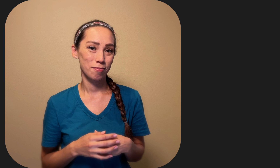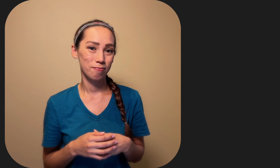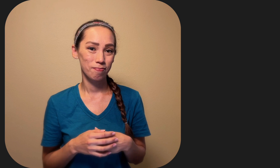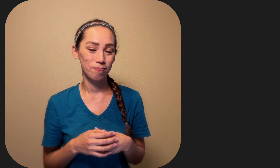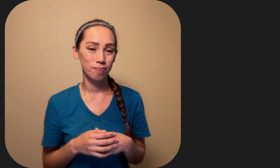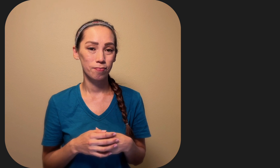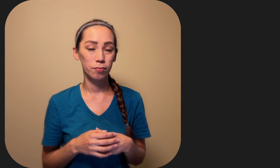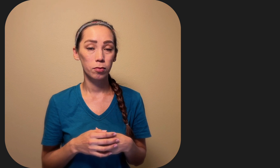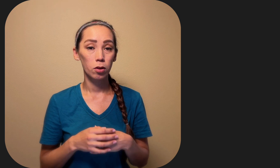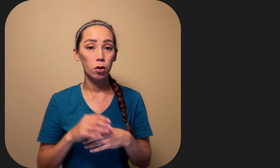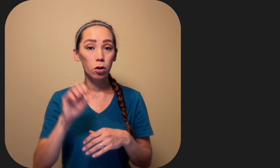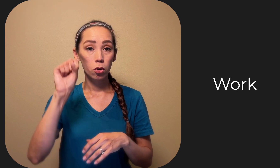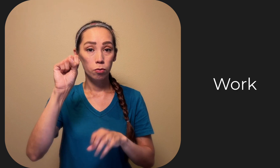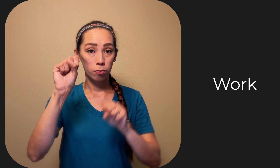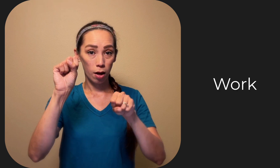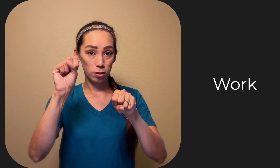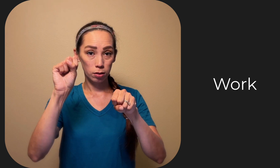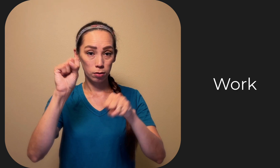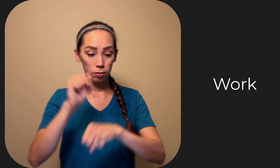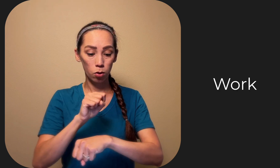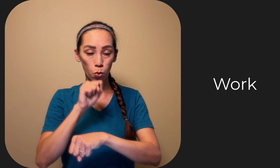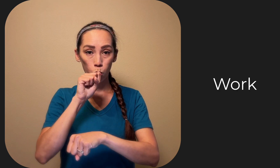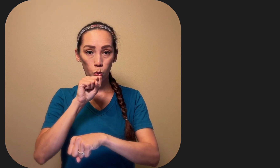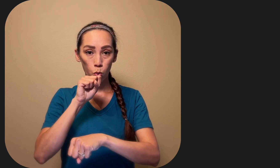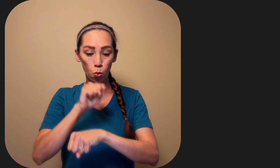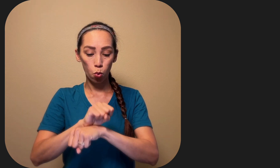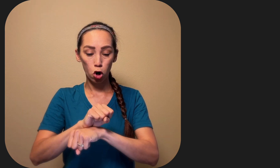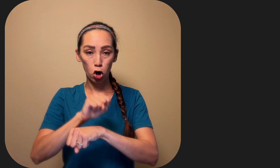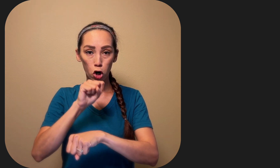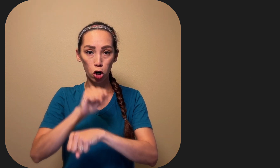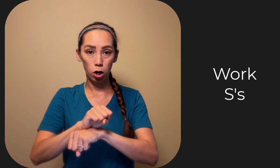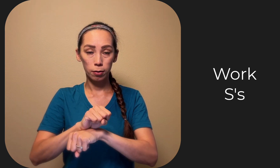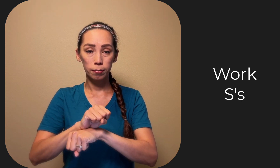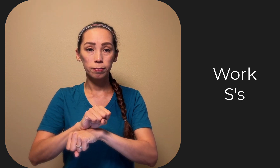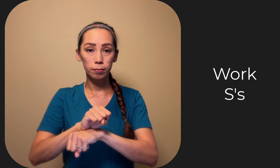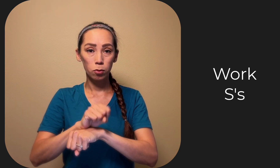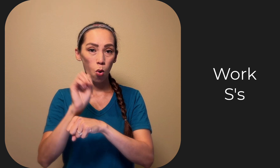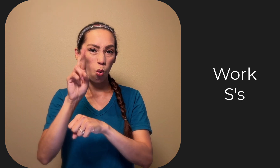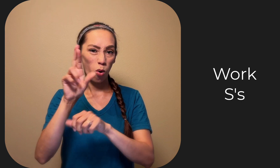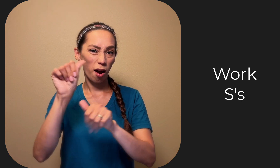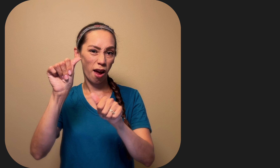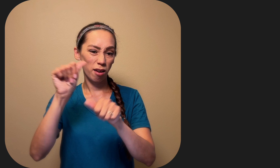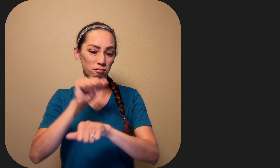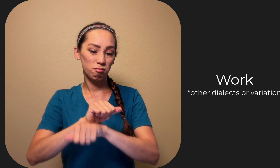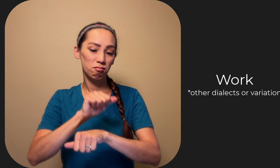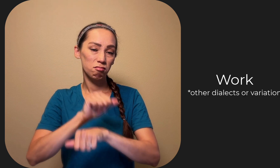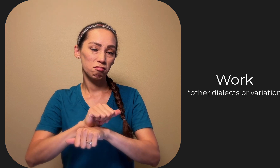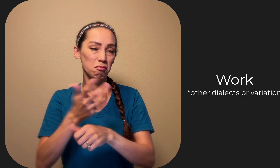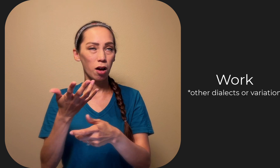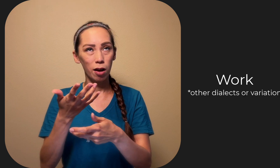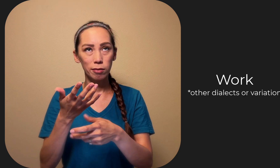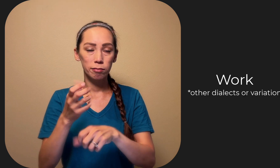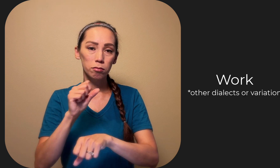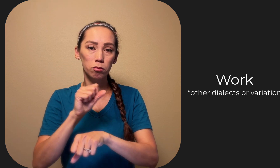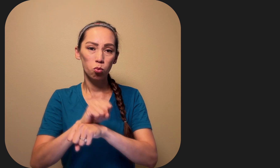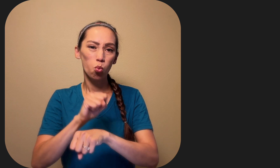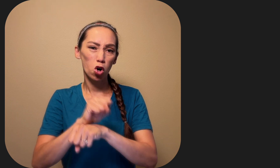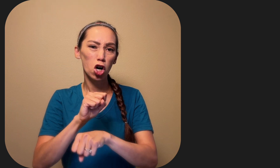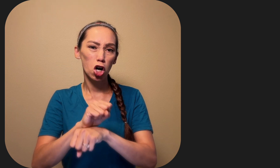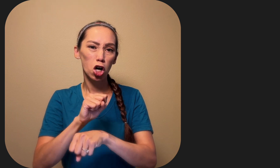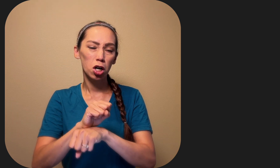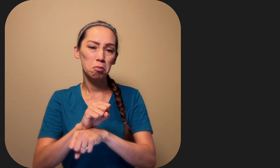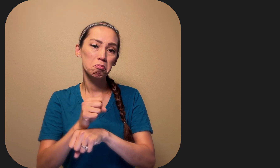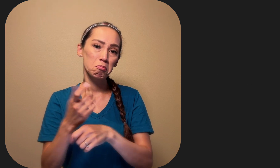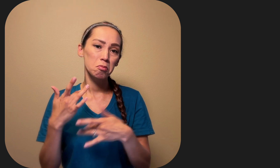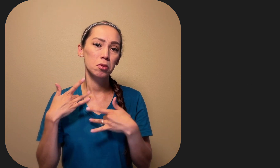Perfect. With work, you're going to have your S hand shapes or your A if you'd like. Some people have different accents on their